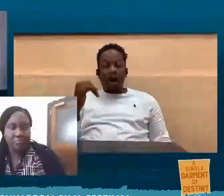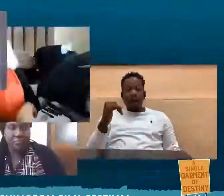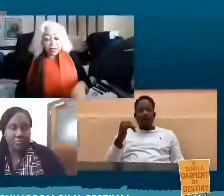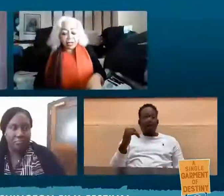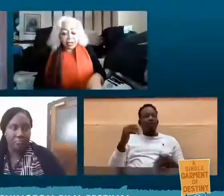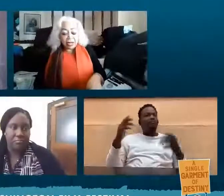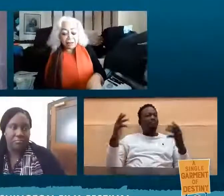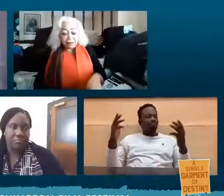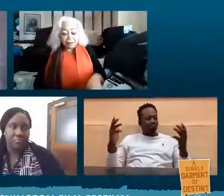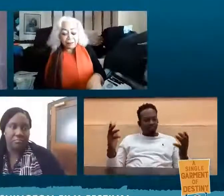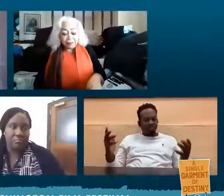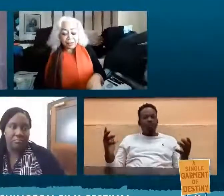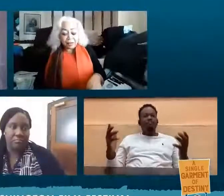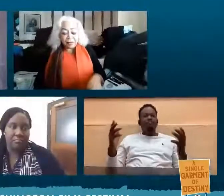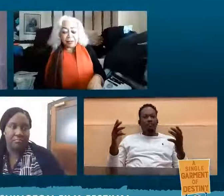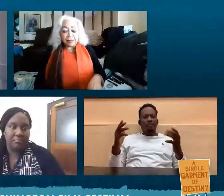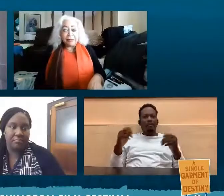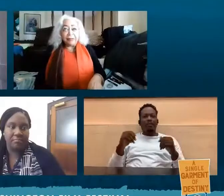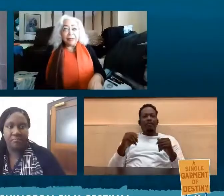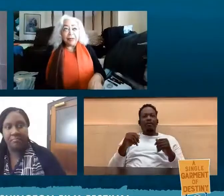because the